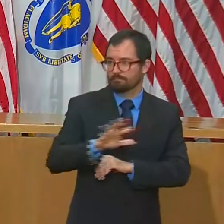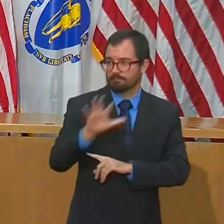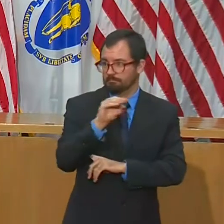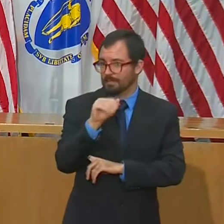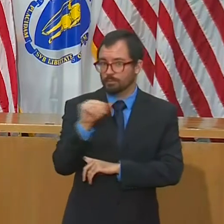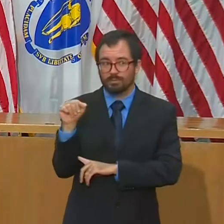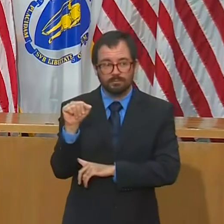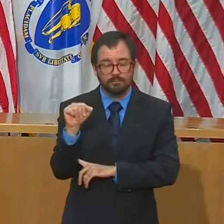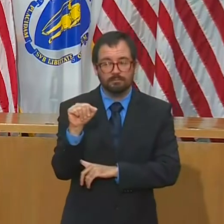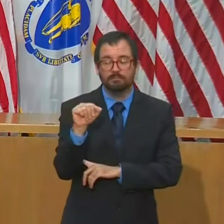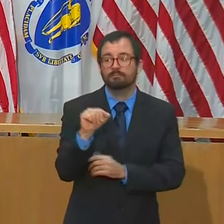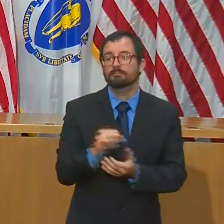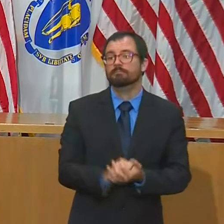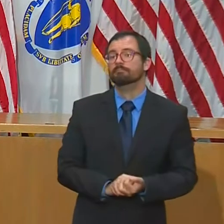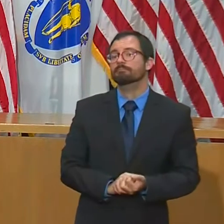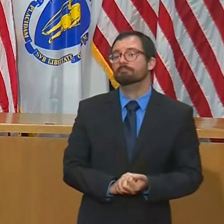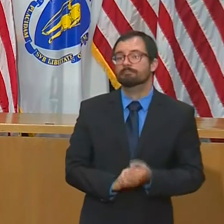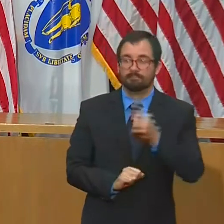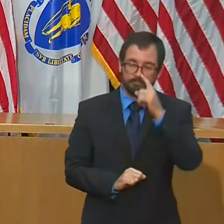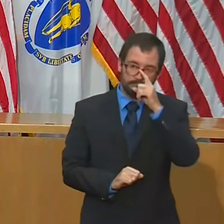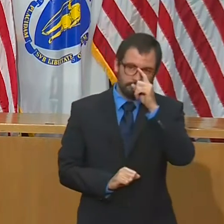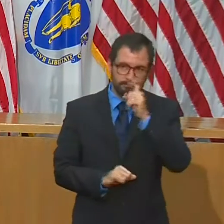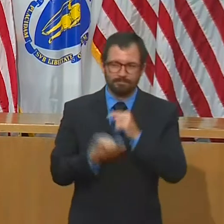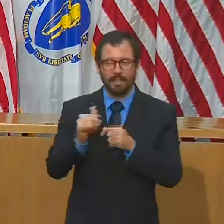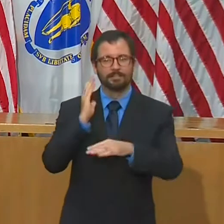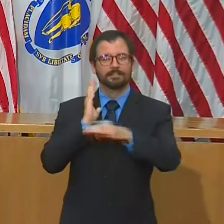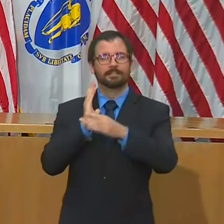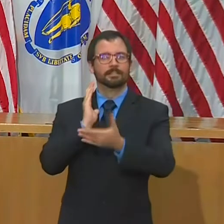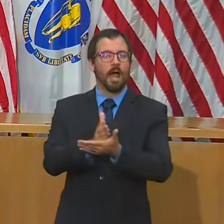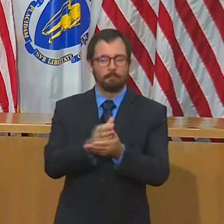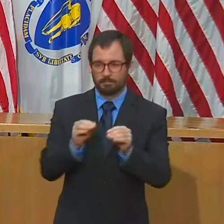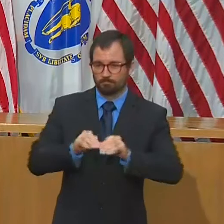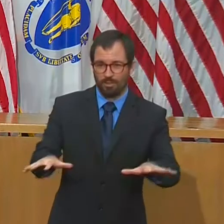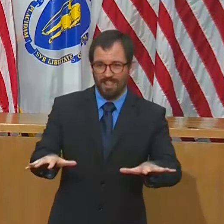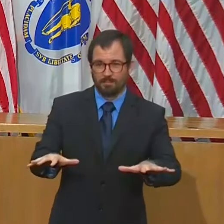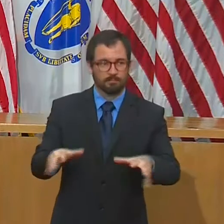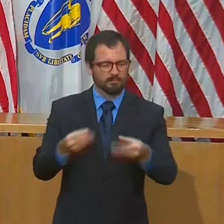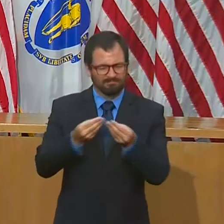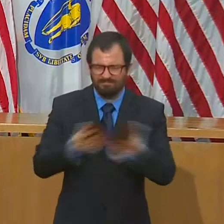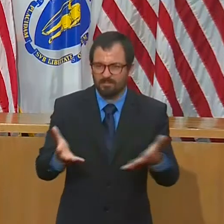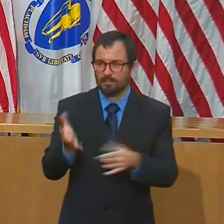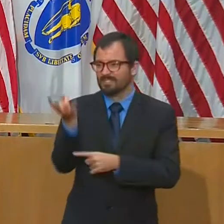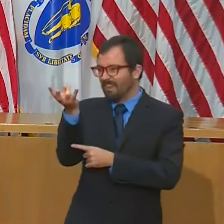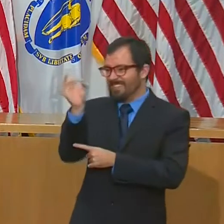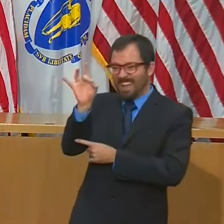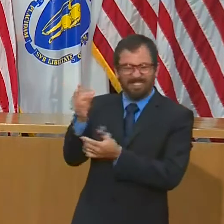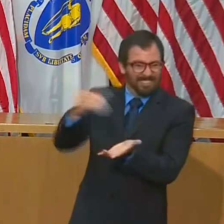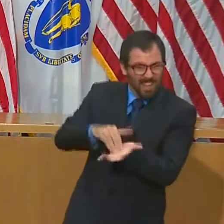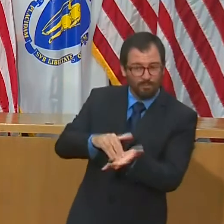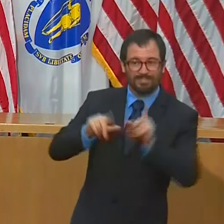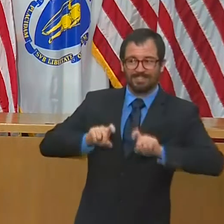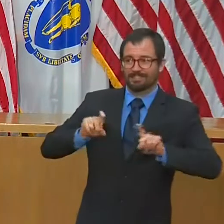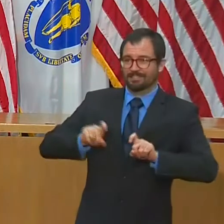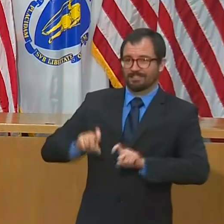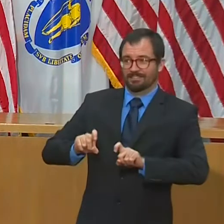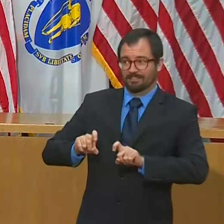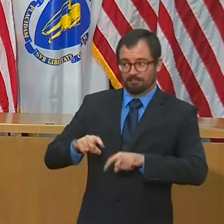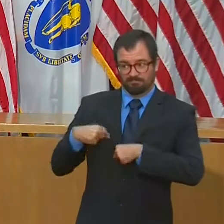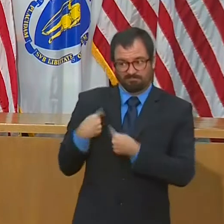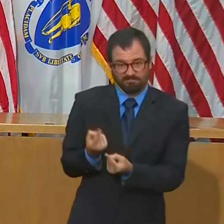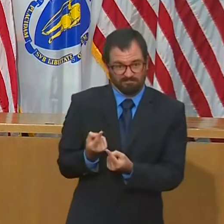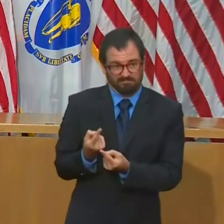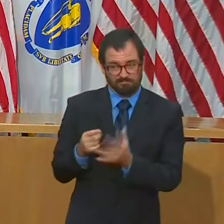over 78,000 tests. Today we're announcing that that initiative will be further expanded this week to include 3